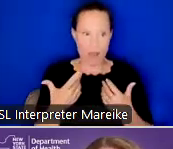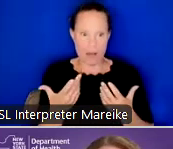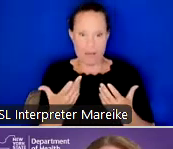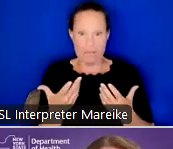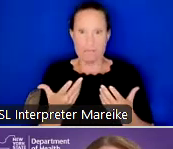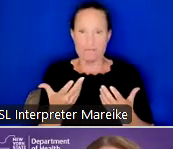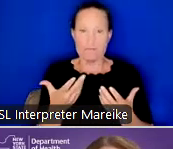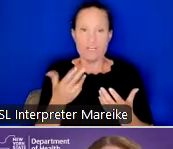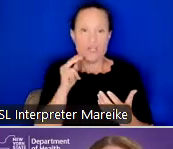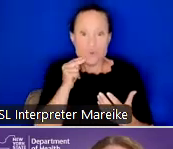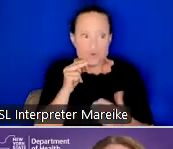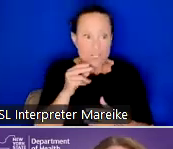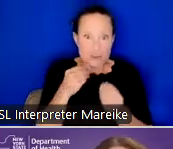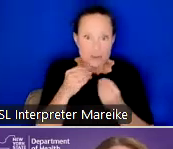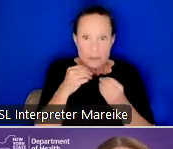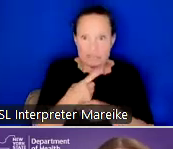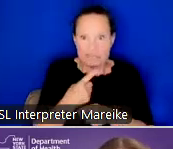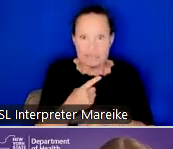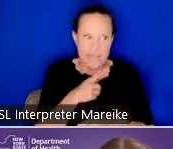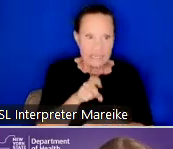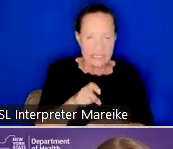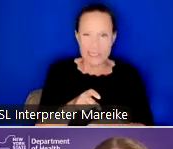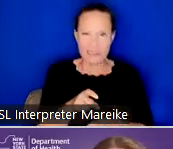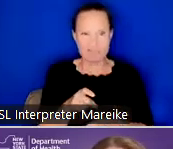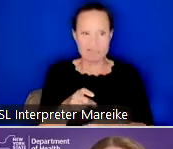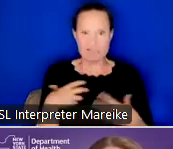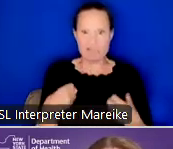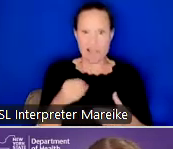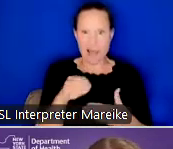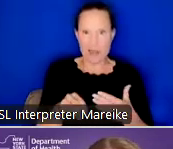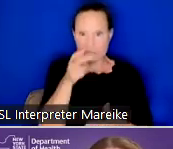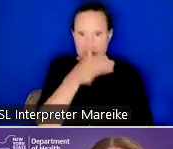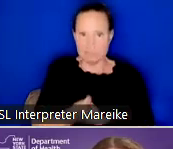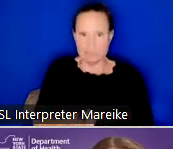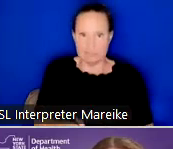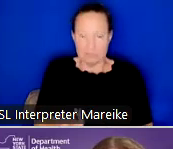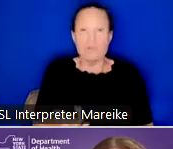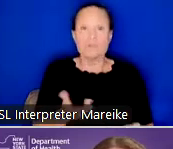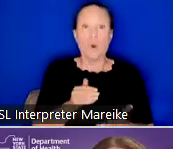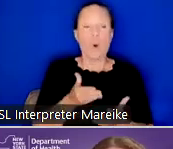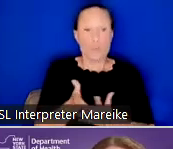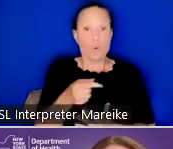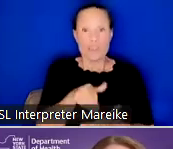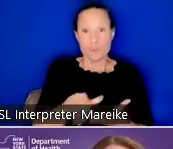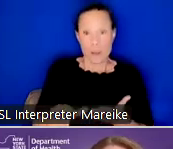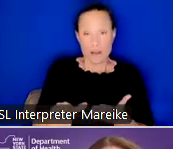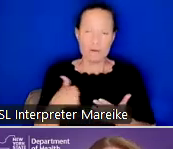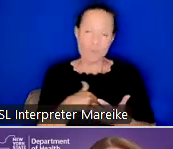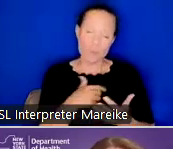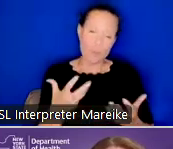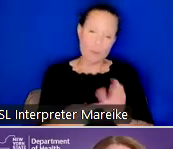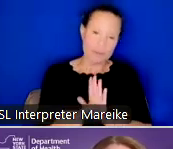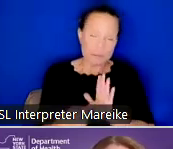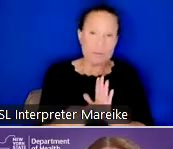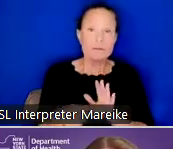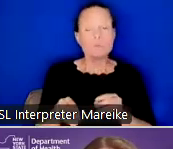the nutrition that they need, they don't have good health outcomes. And so through this waiver, we want to demonstrate that providing